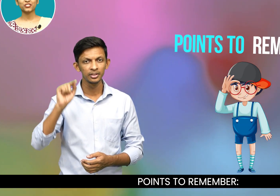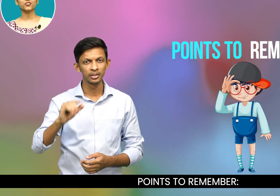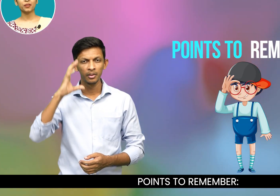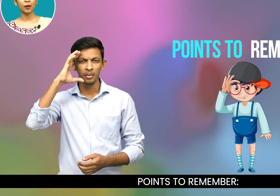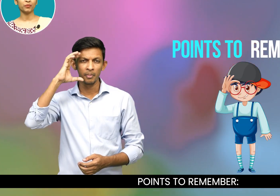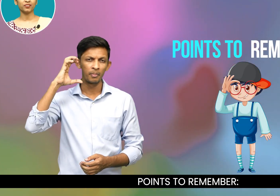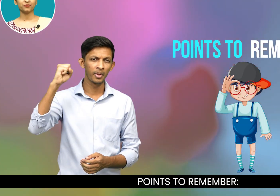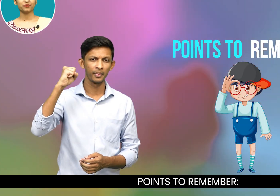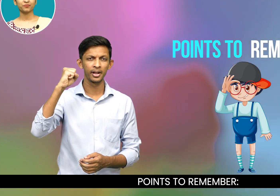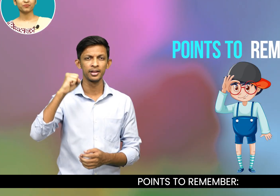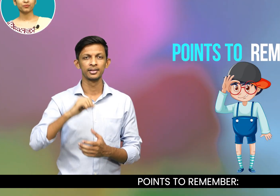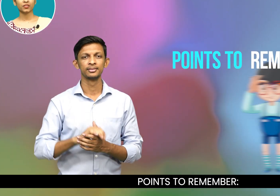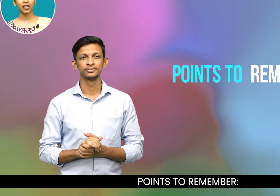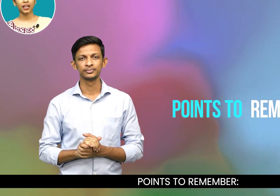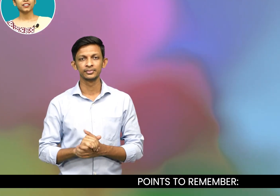Points to remember.